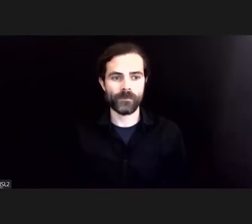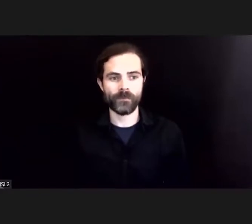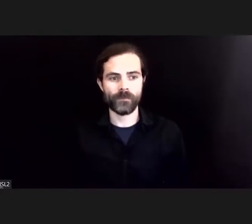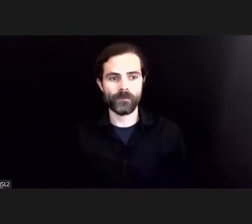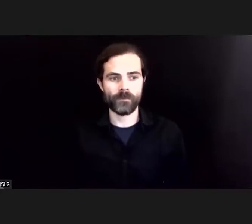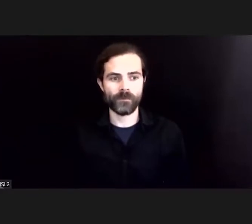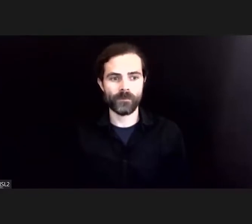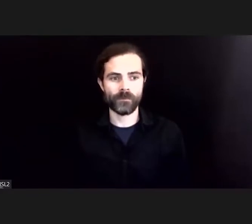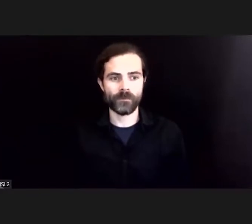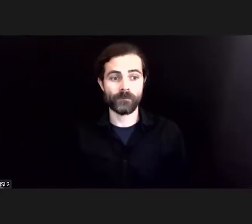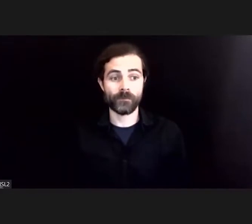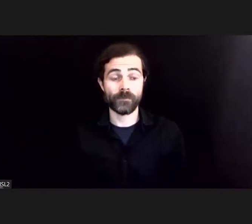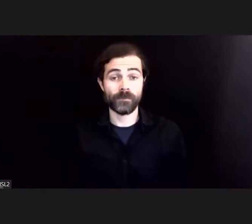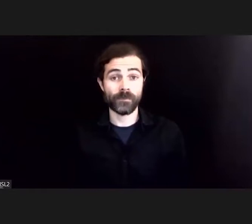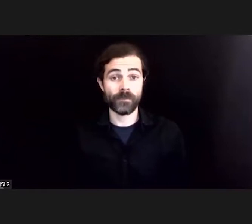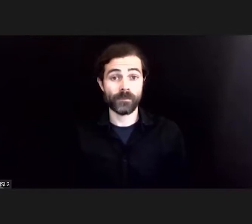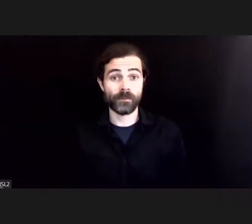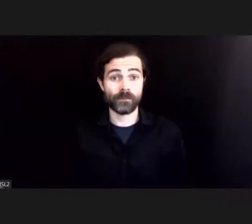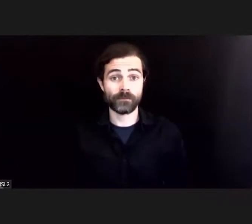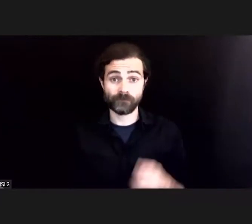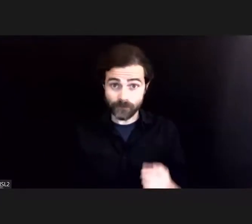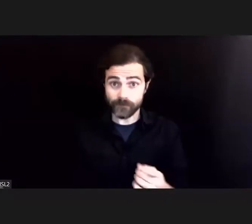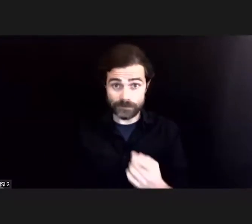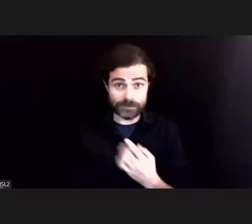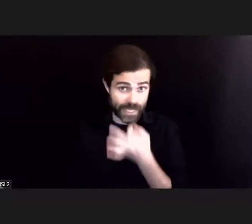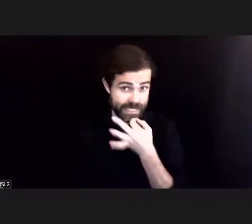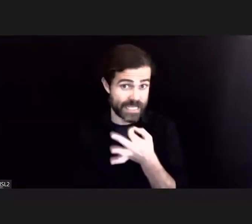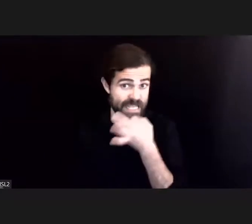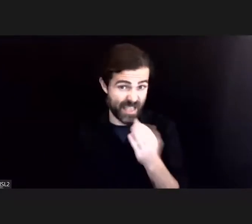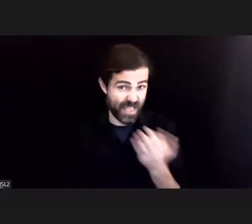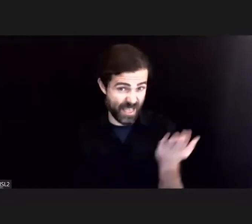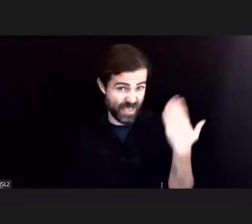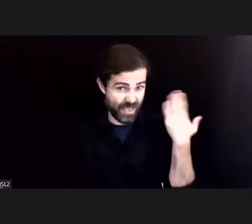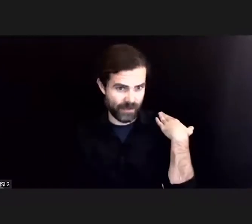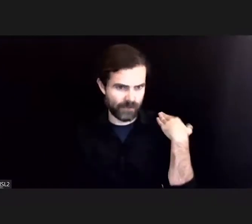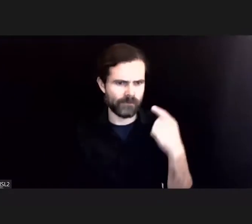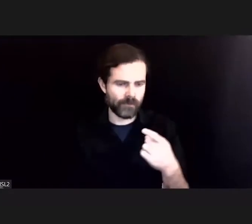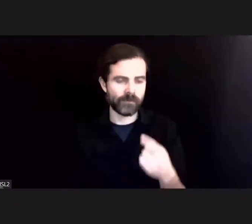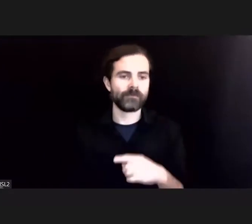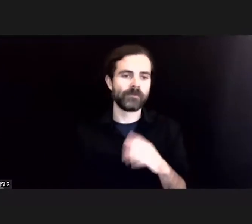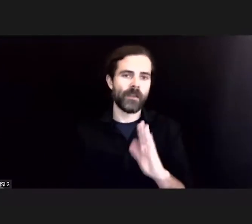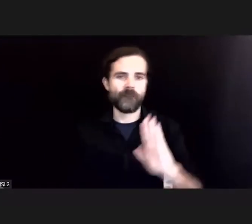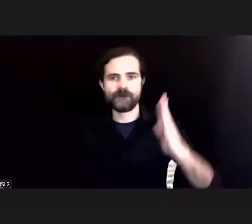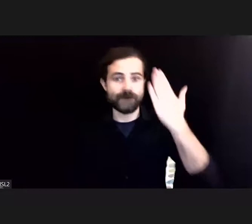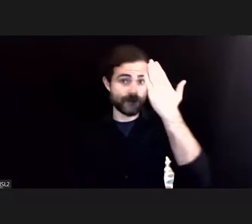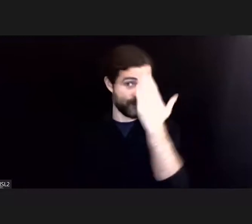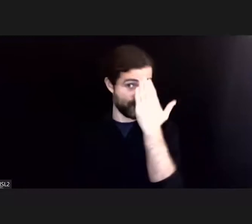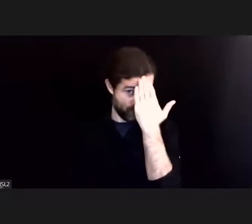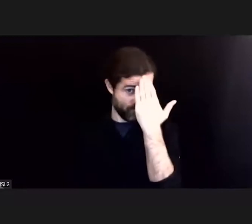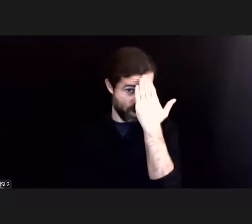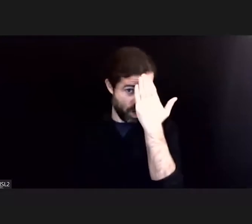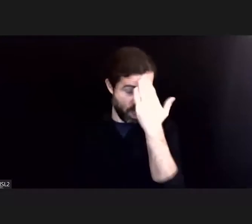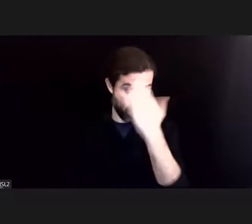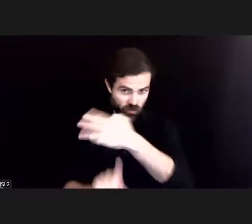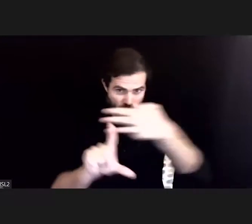And as I said, we come back to the manual form page. It's important for us that you